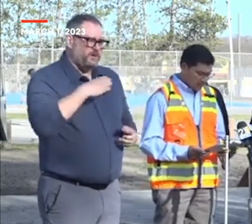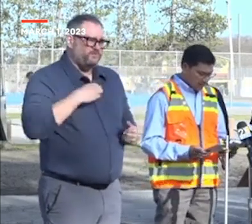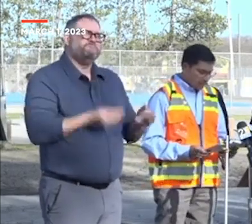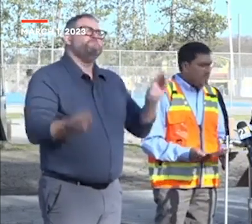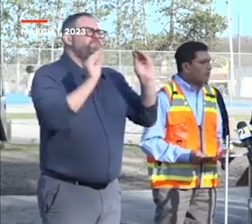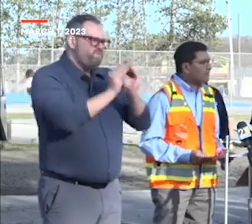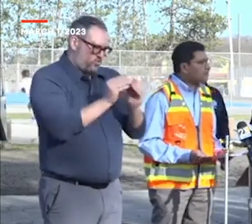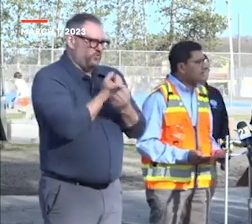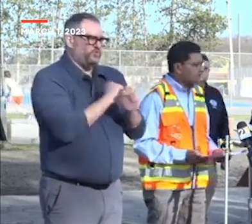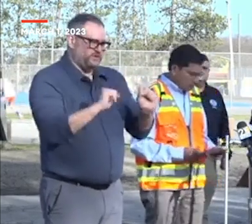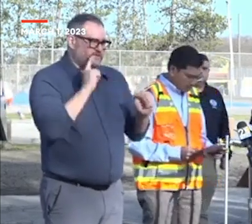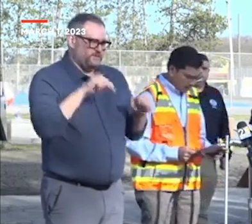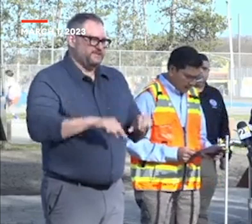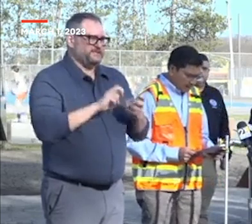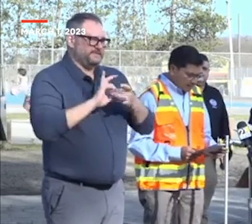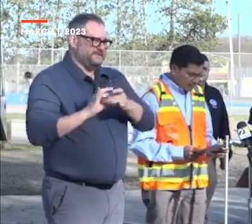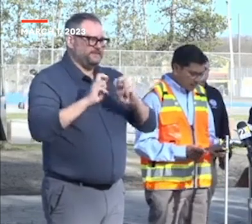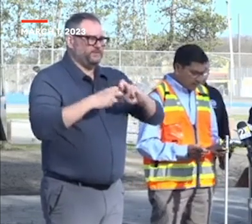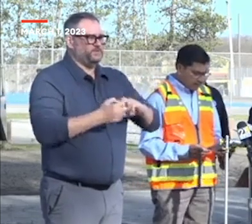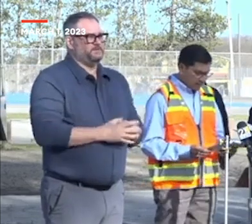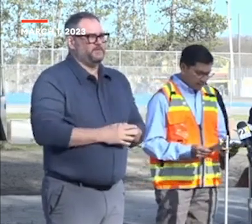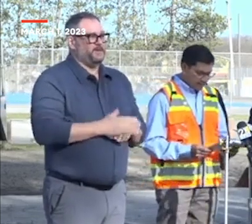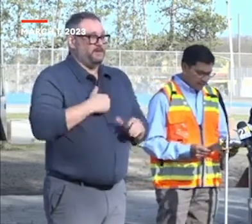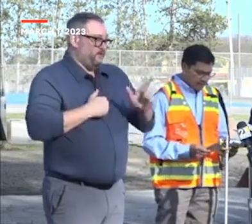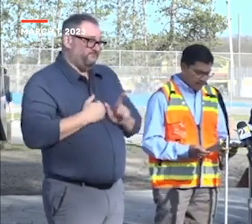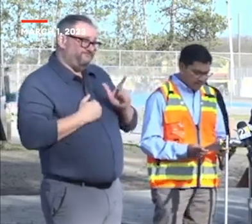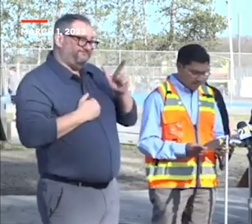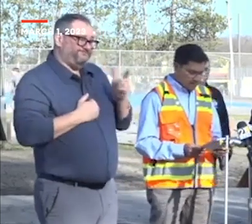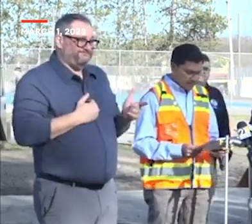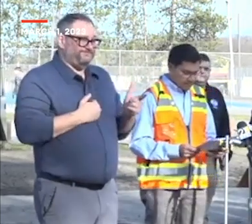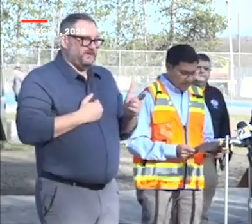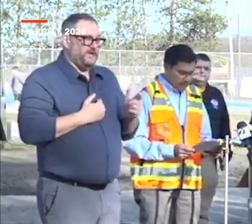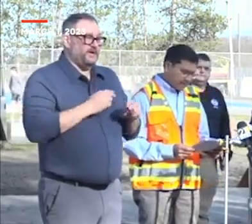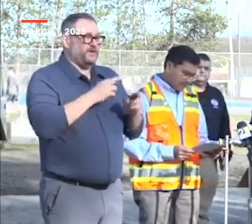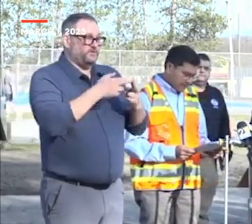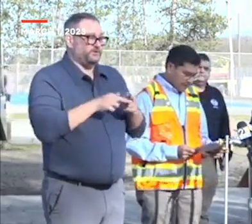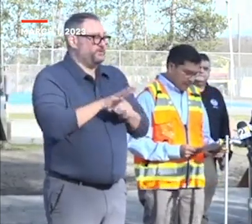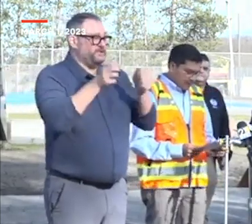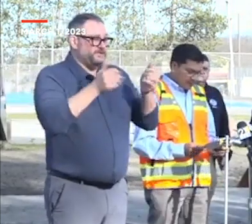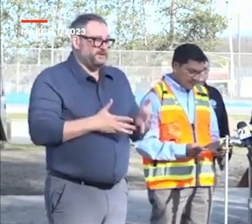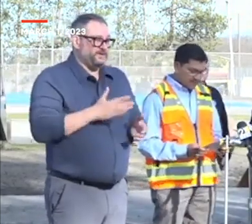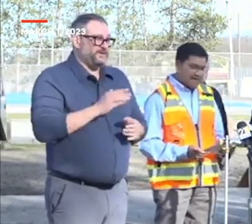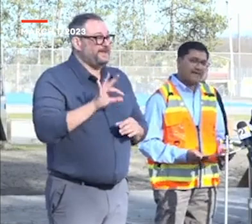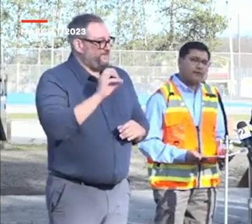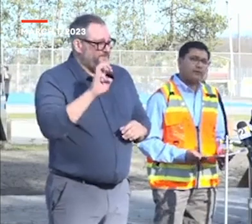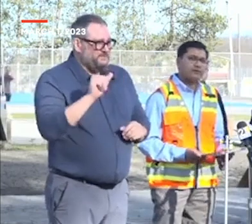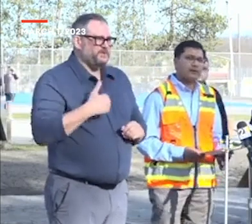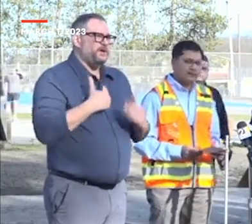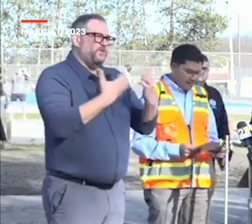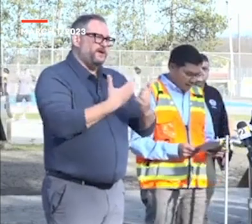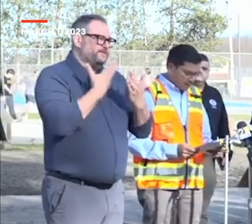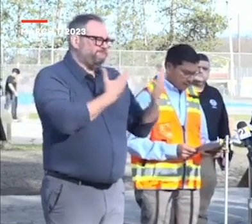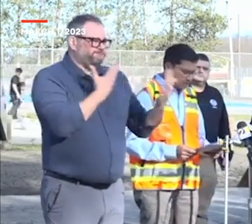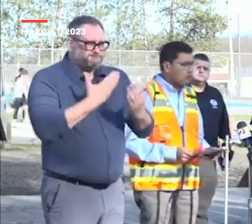issue. Before I turn it over to the EPA Regional Administrator and FEMA, I want to say thank you to